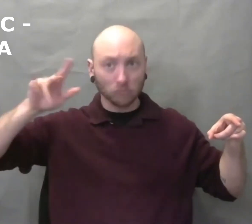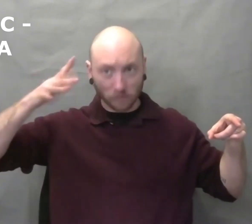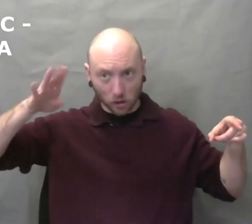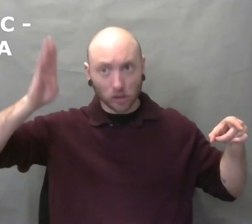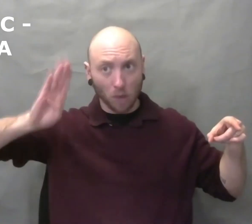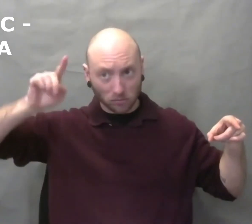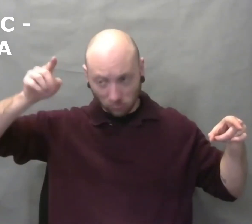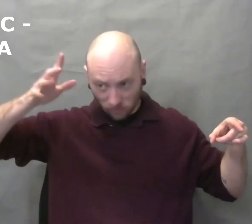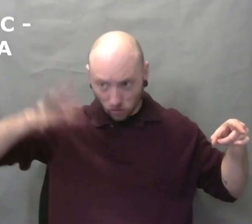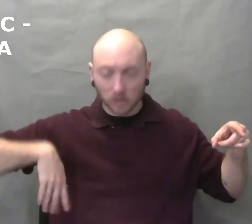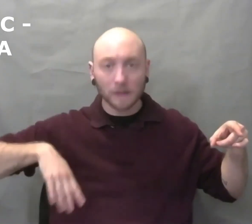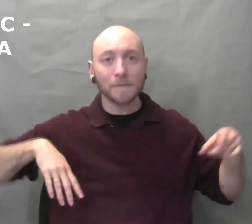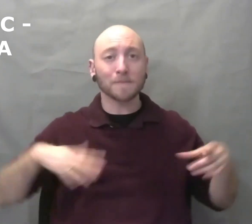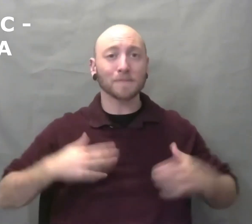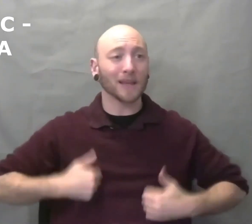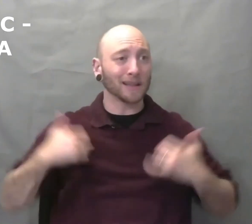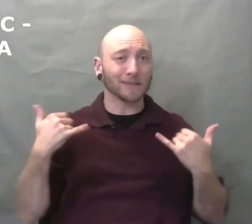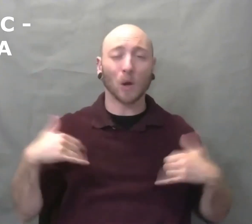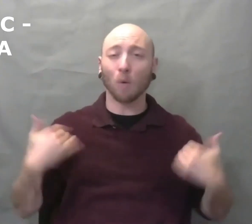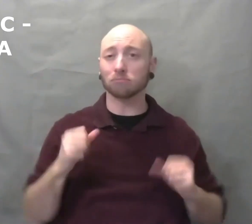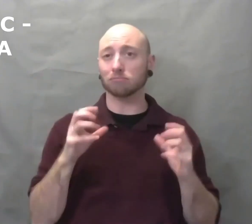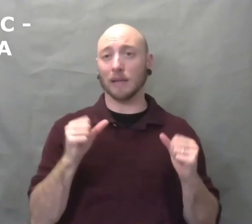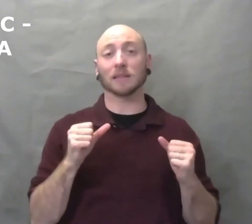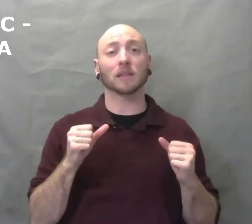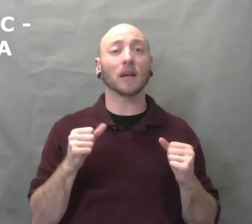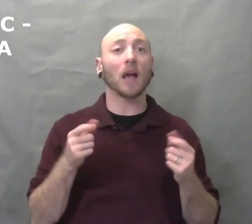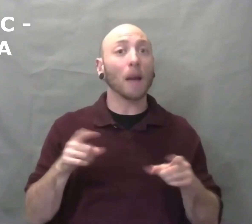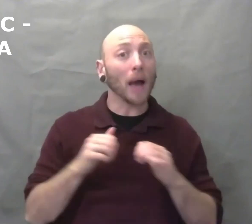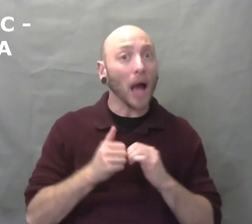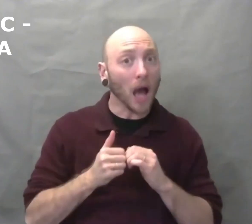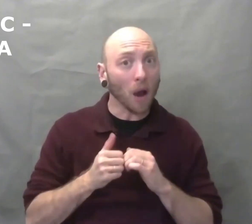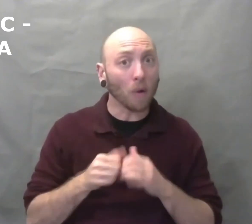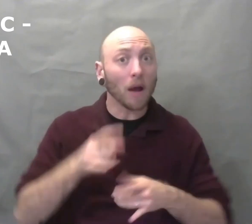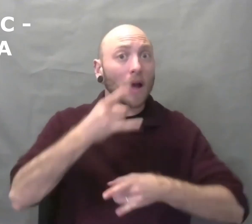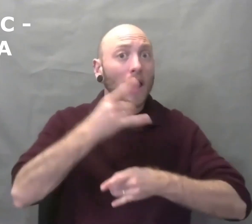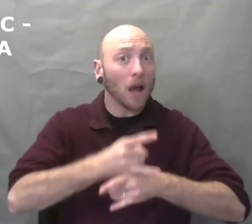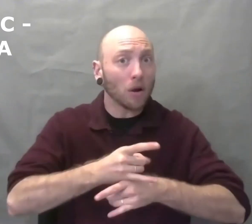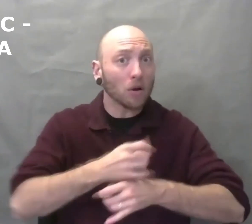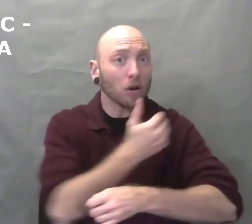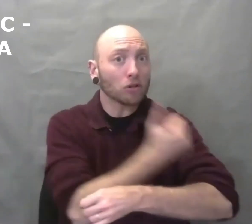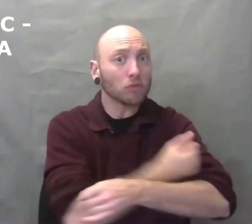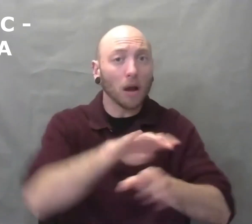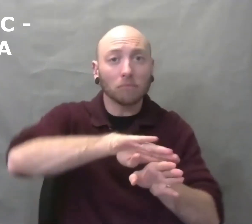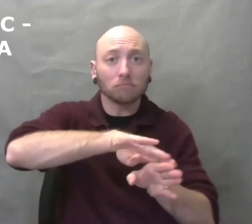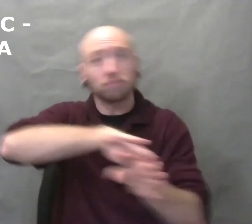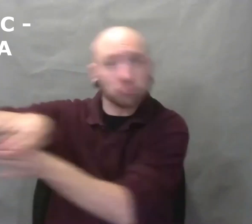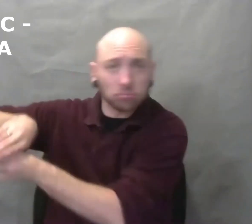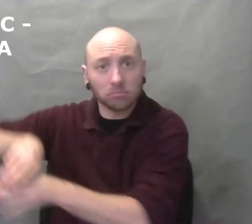have an amazing life, and all I had to do was put down the drink and the drug, find a God in my misunderstanding, and that's the best way to use it.